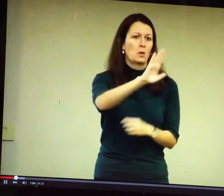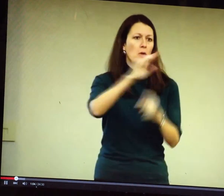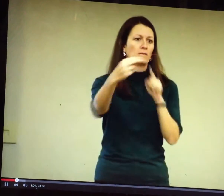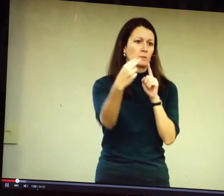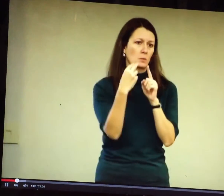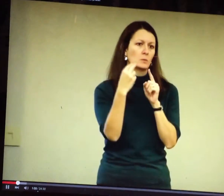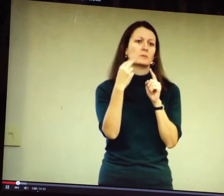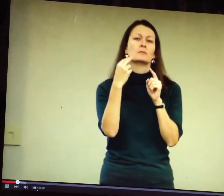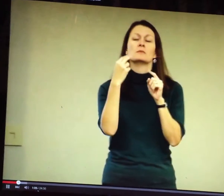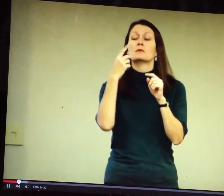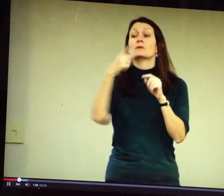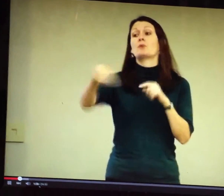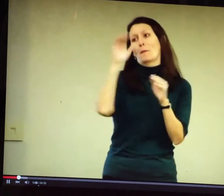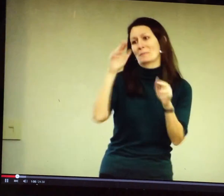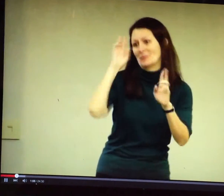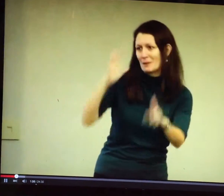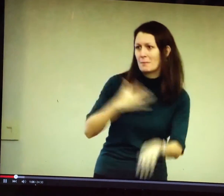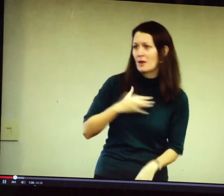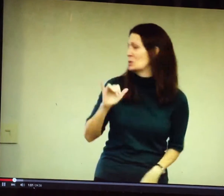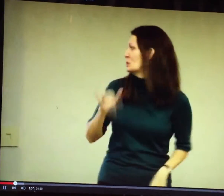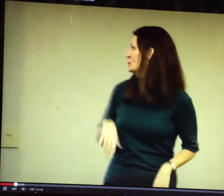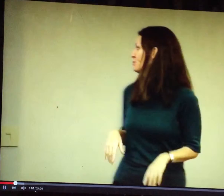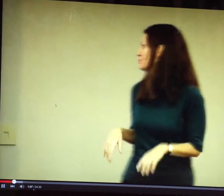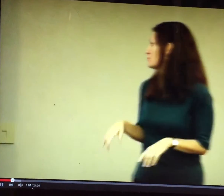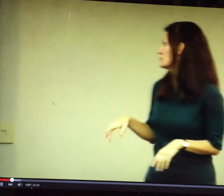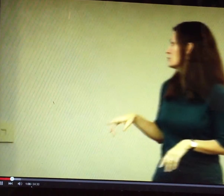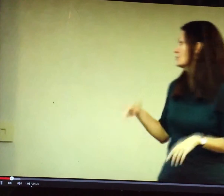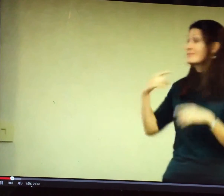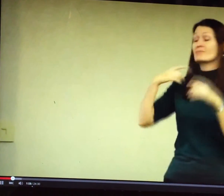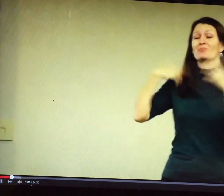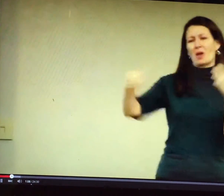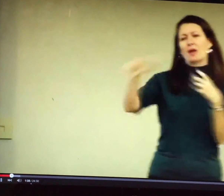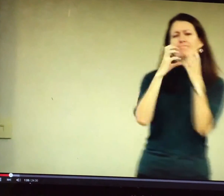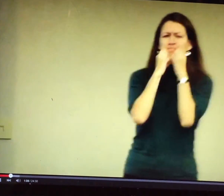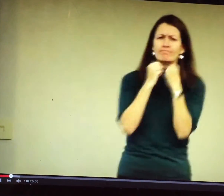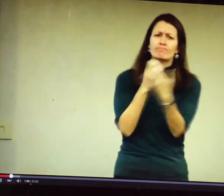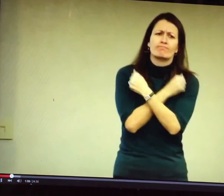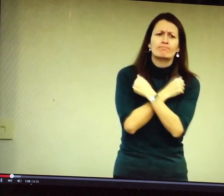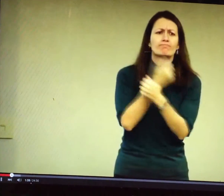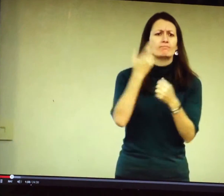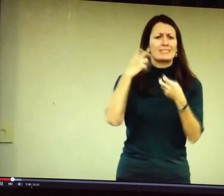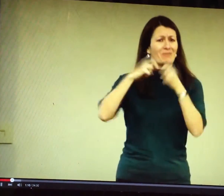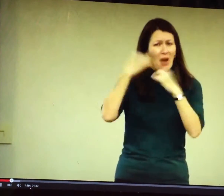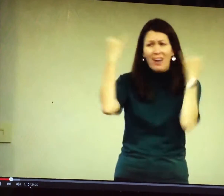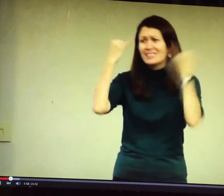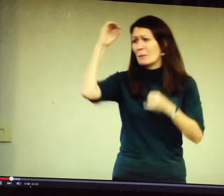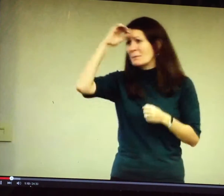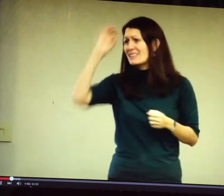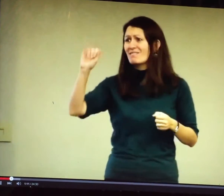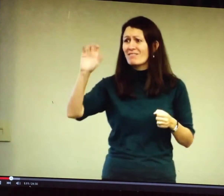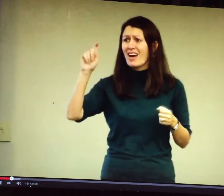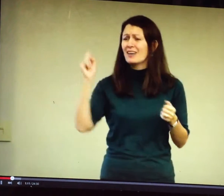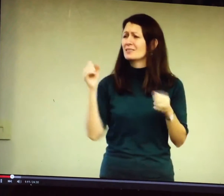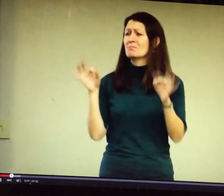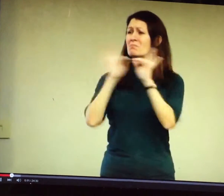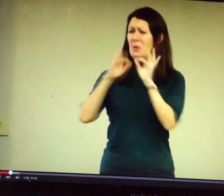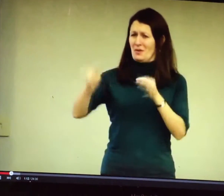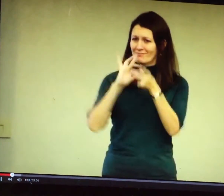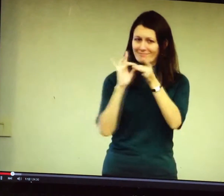You know, and I will always respect your view, and I hope that you respect my view as well. I really cherish and value